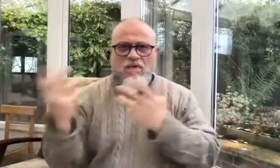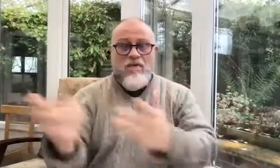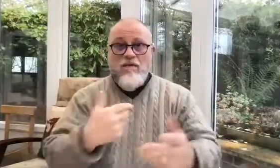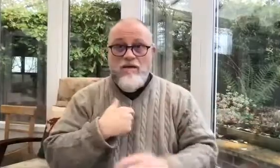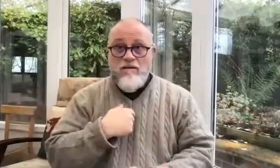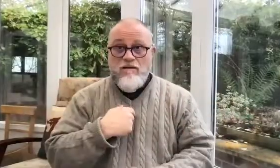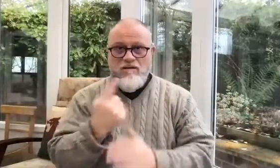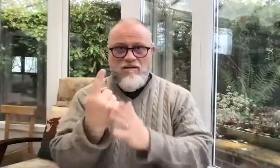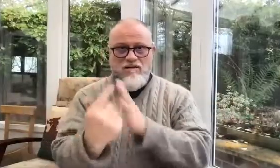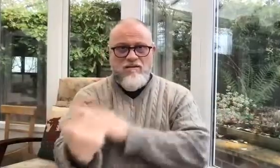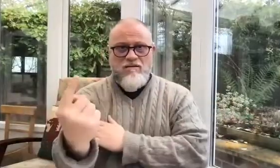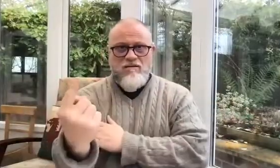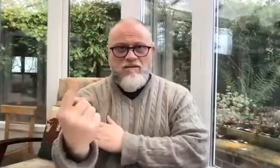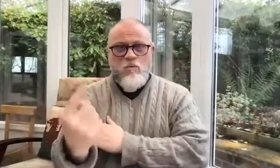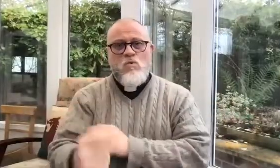they felt isolated,